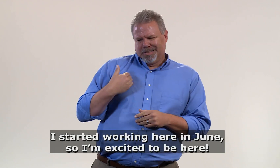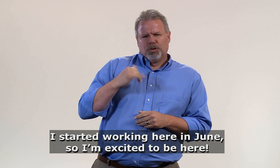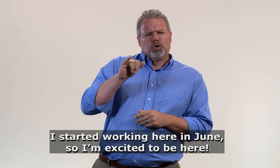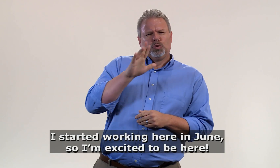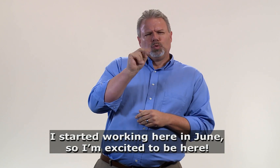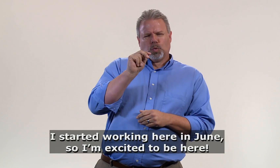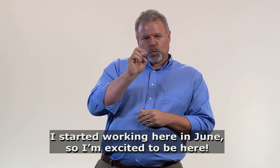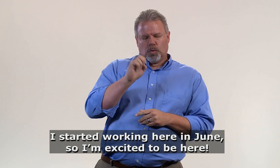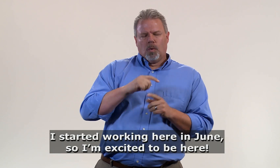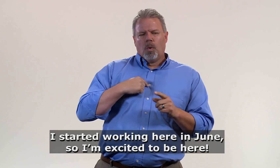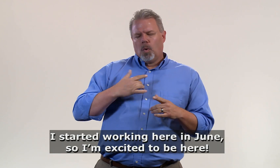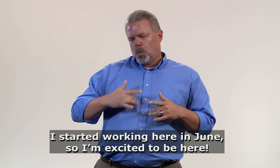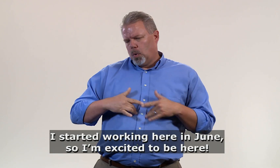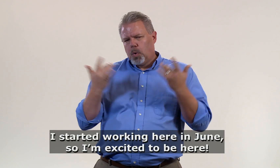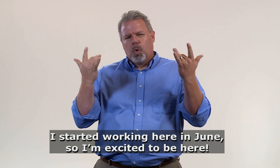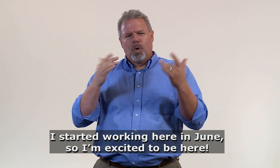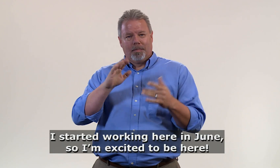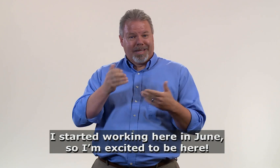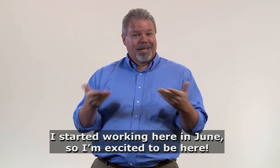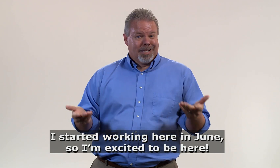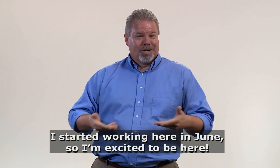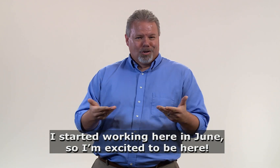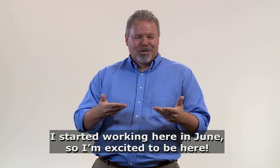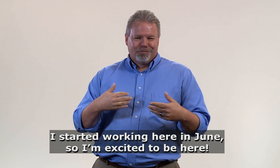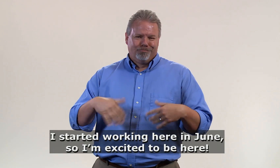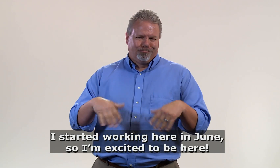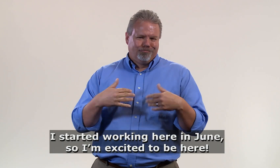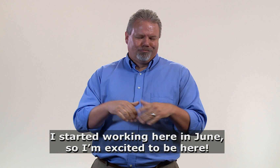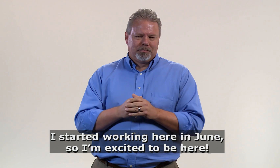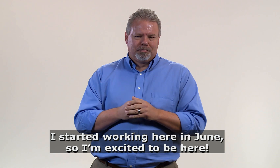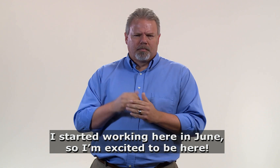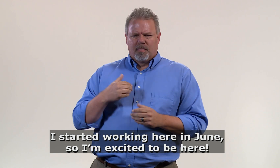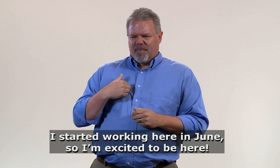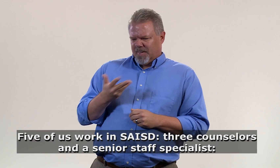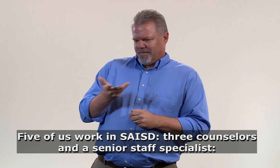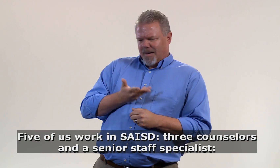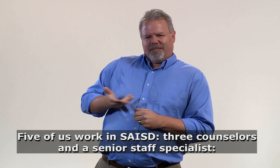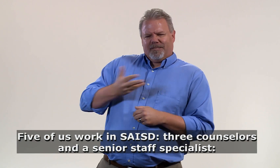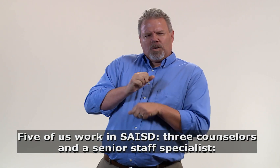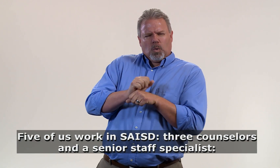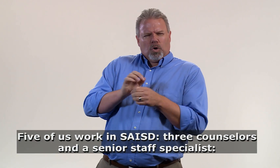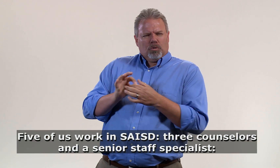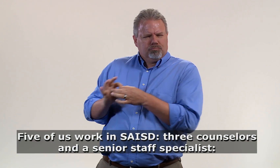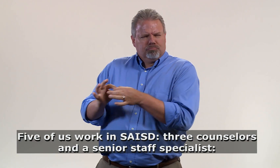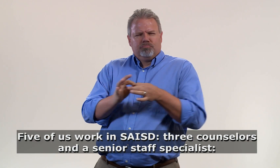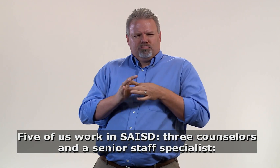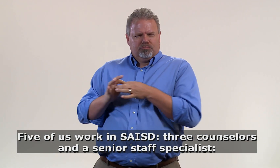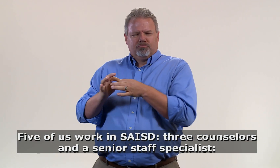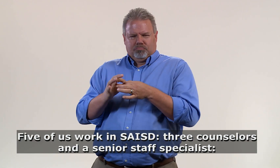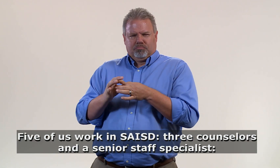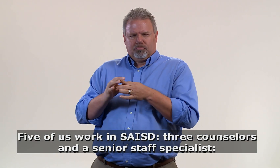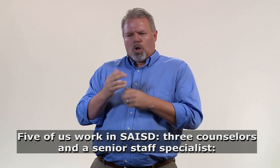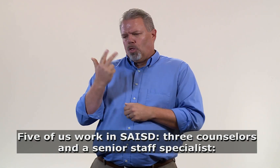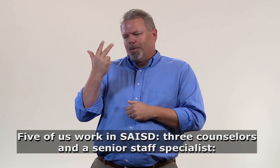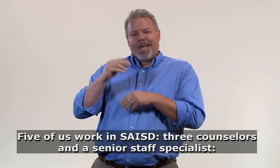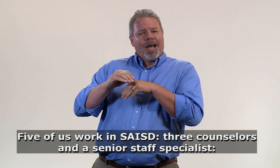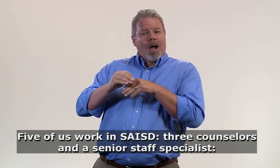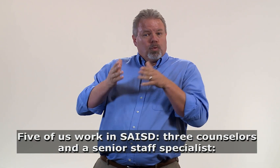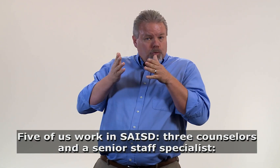I started working here in June, so I am excited to be here. 5 of us work in